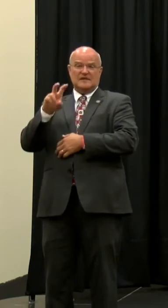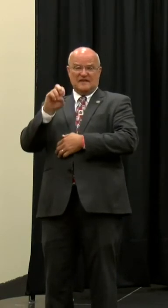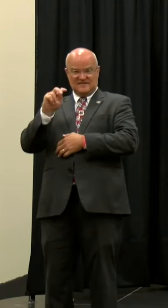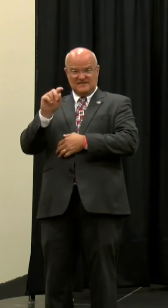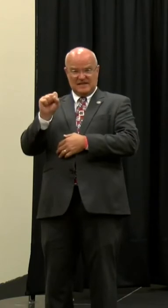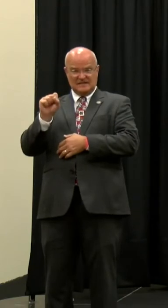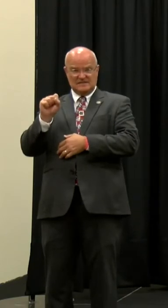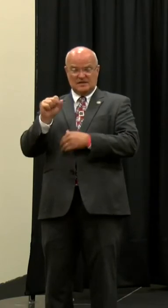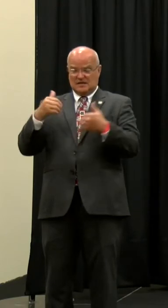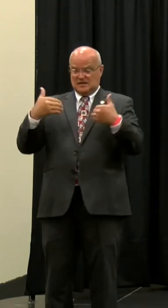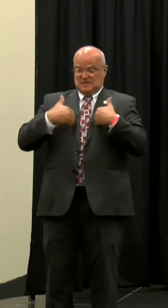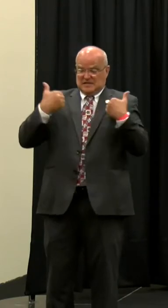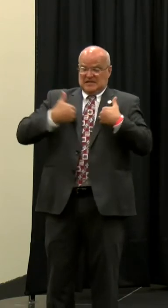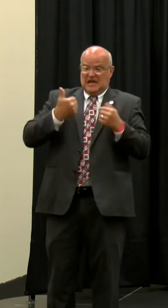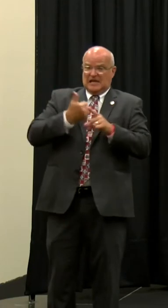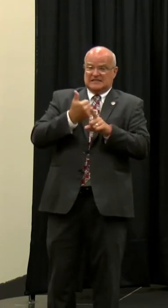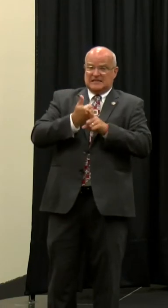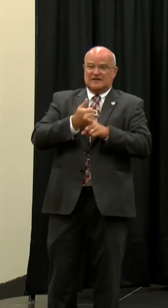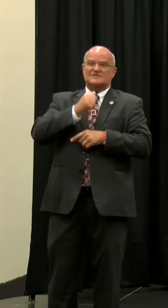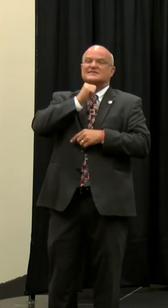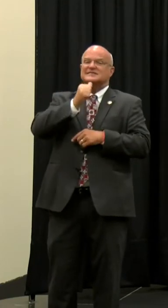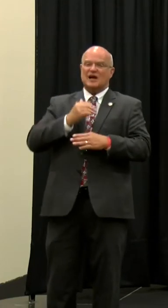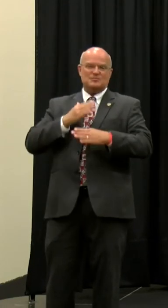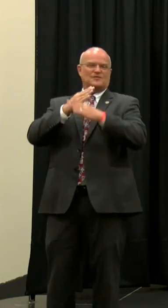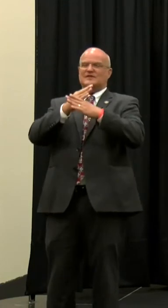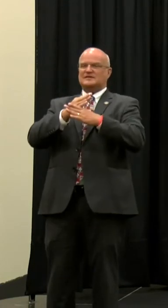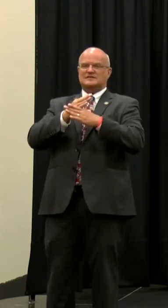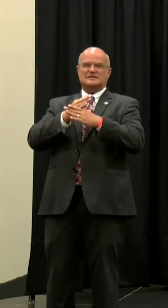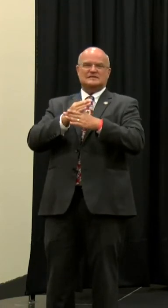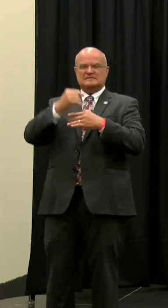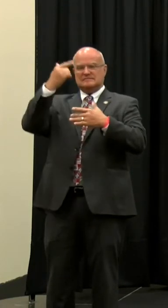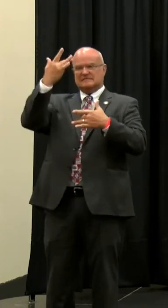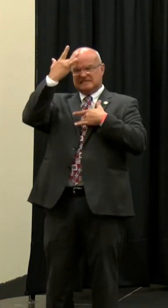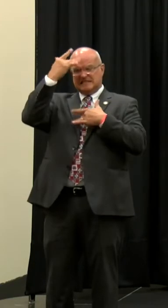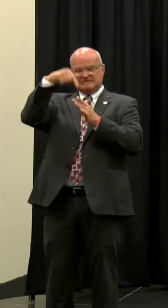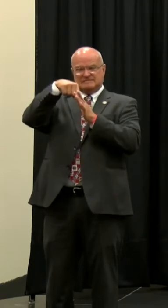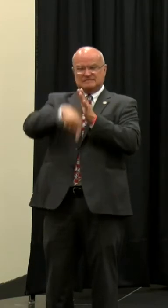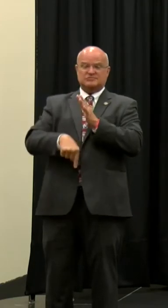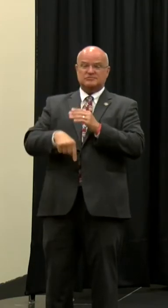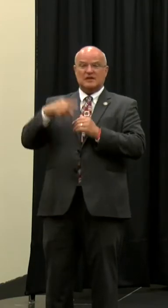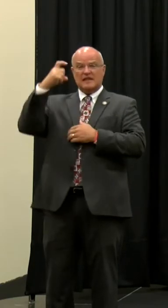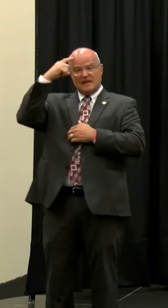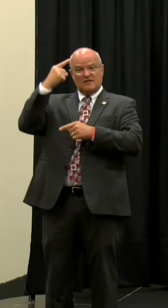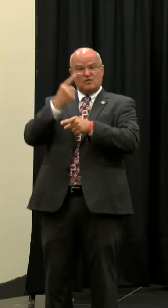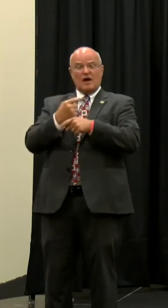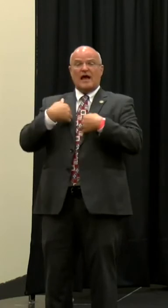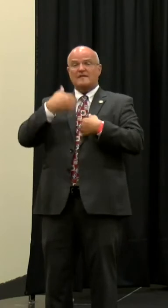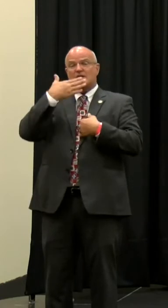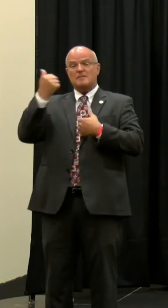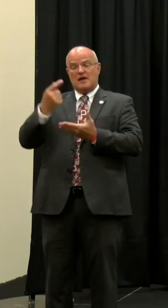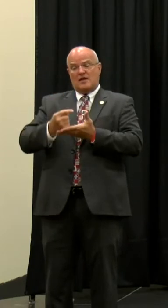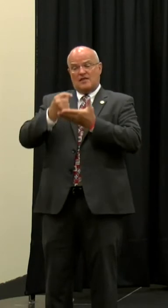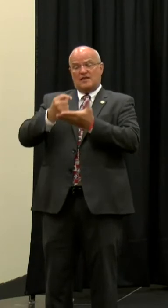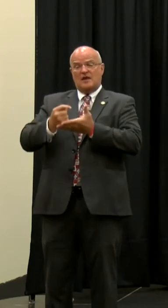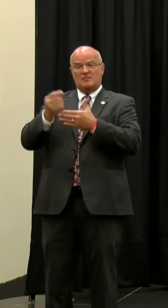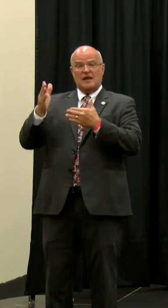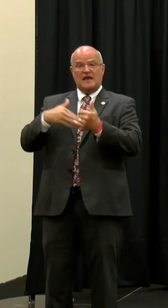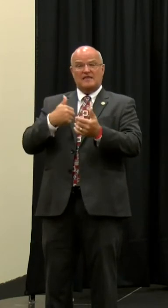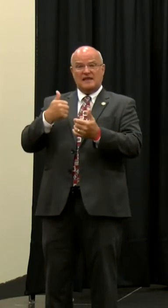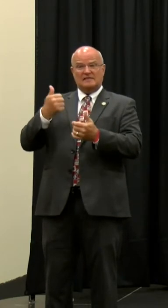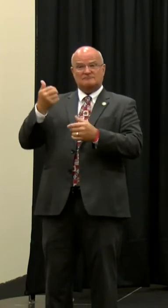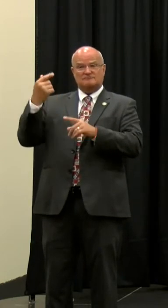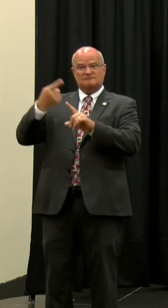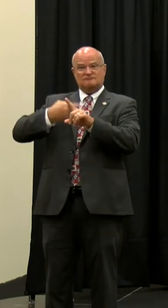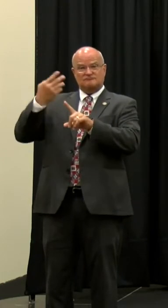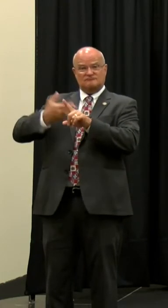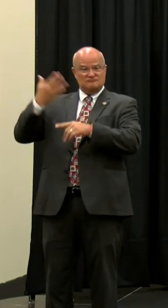So being young in itself does not prevent you from having severe disease. The governor is right. We have better therapeutics today than we did